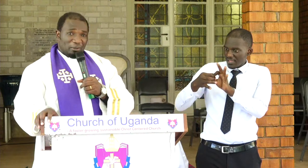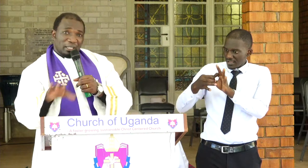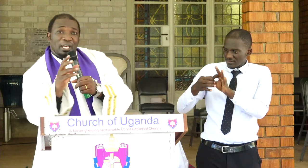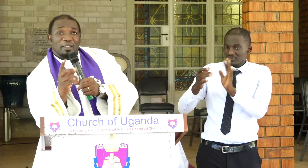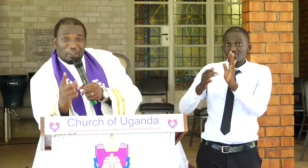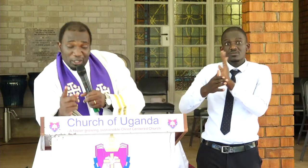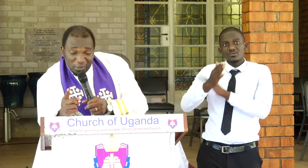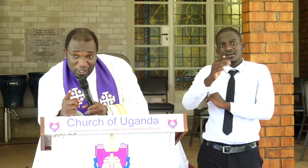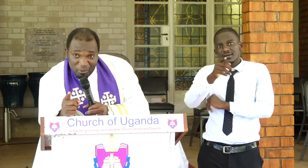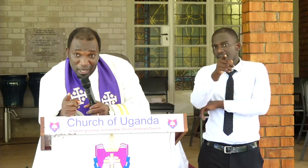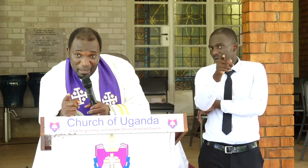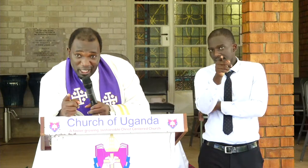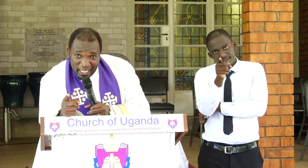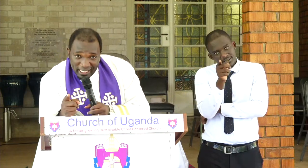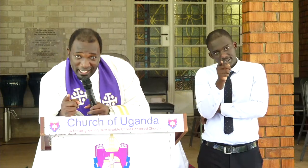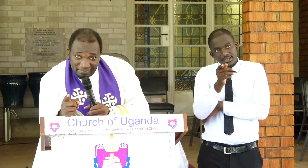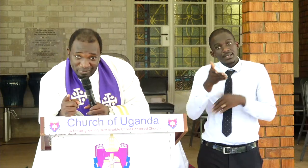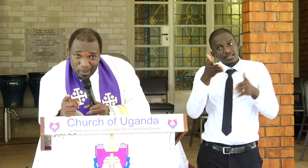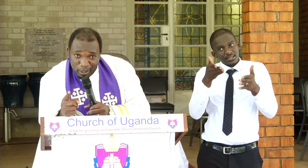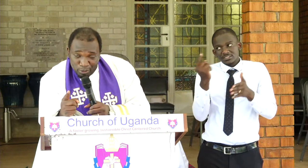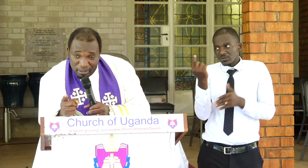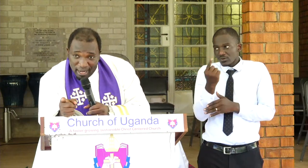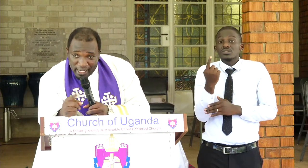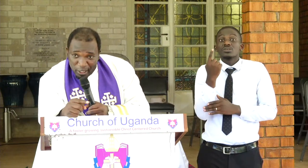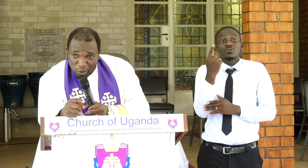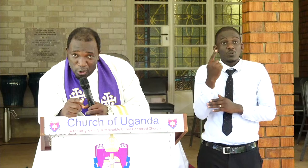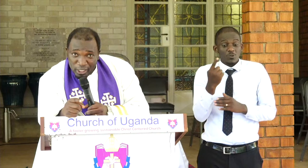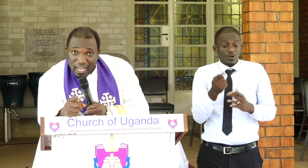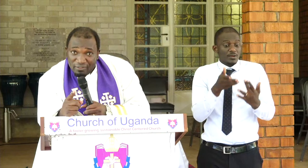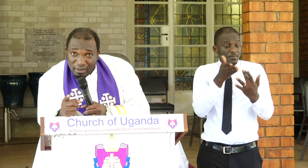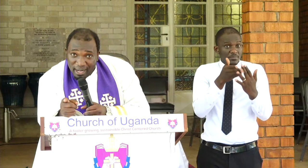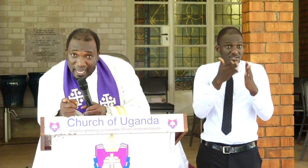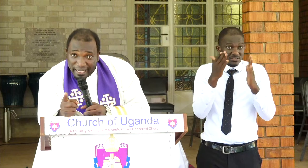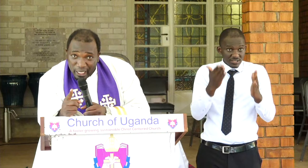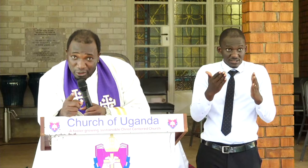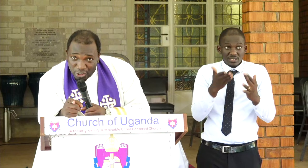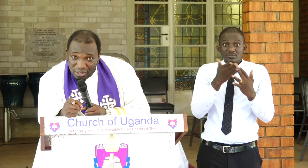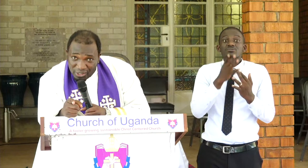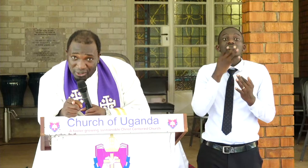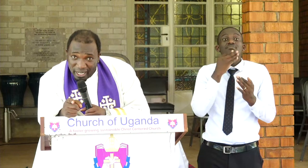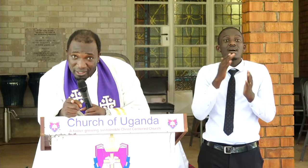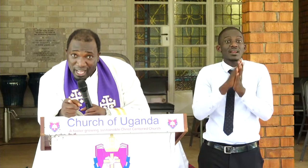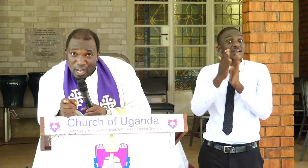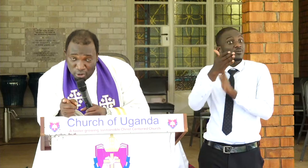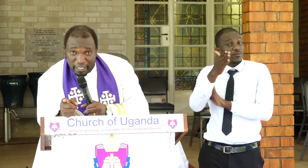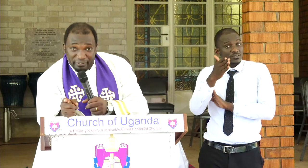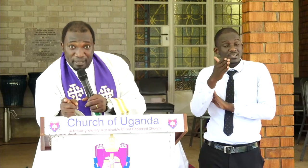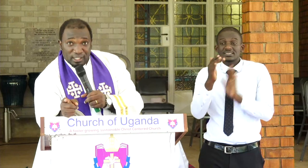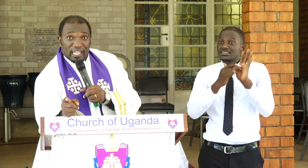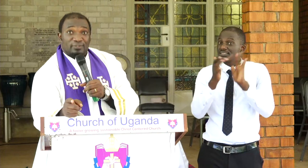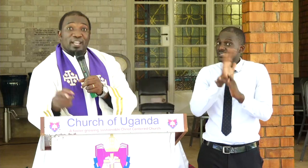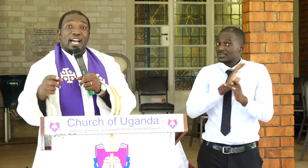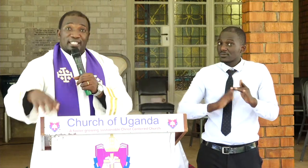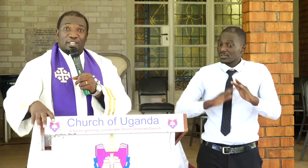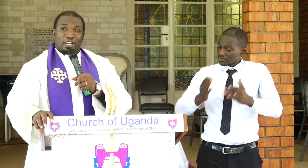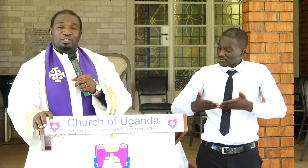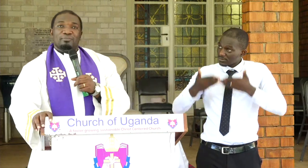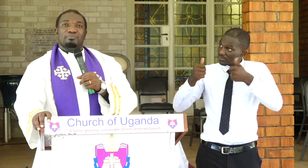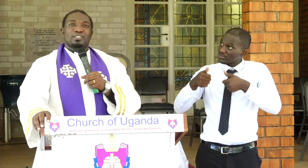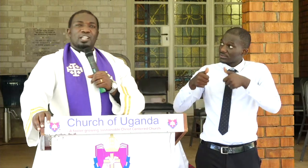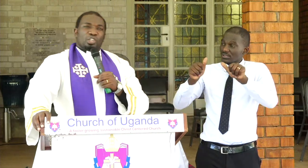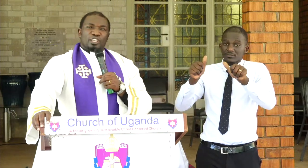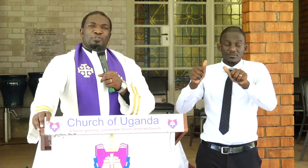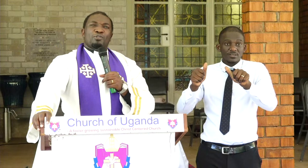Listen to me. There is only one mediator between man and God, the man Jesus Christ, who gave himself as a